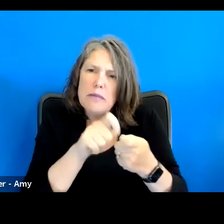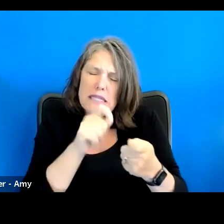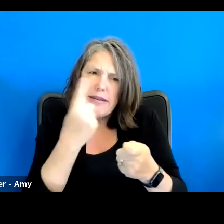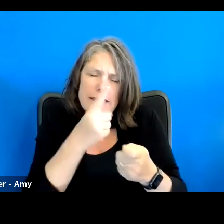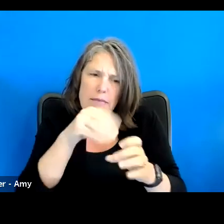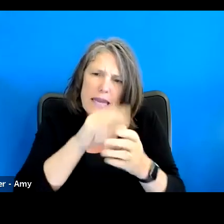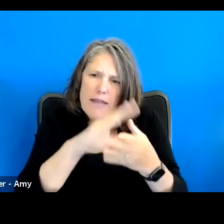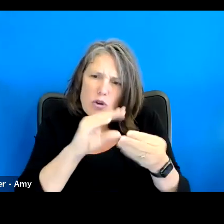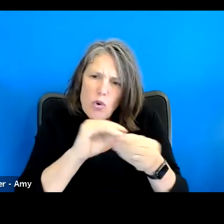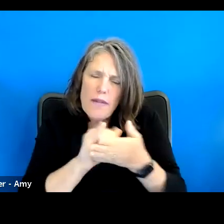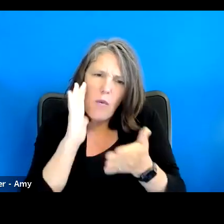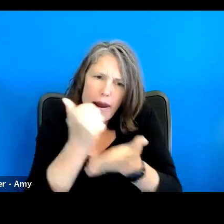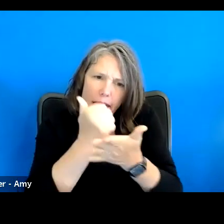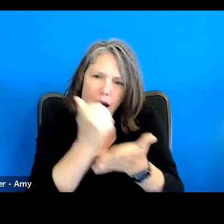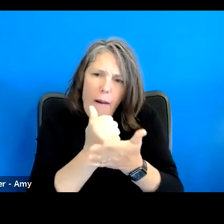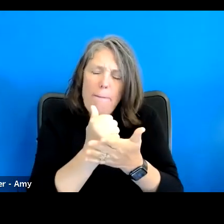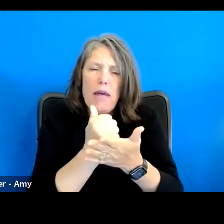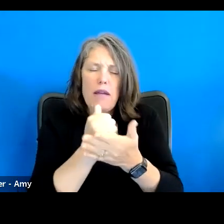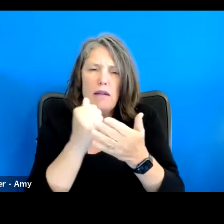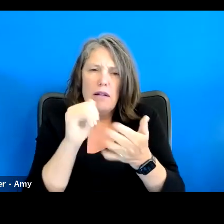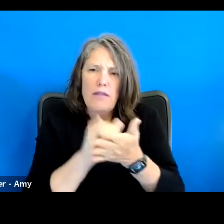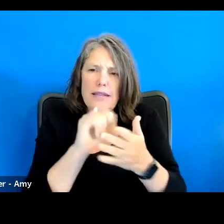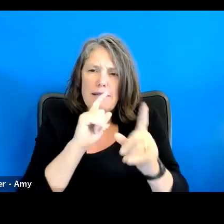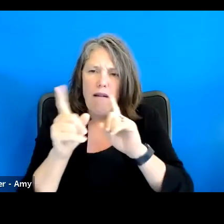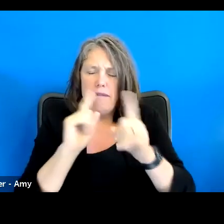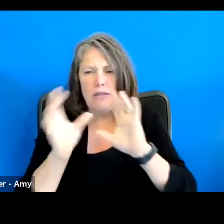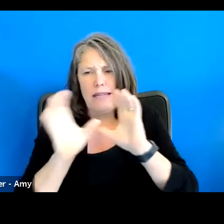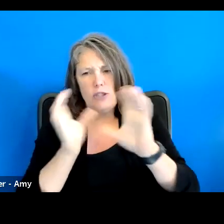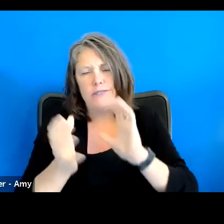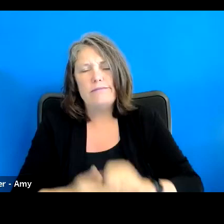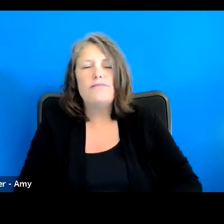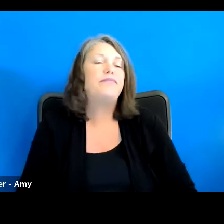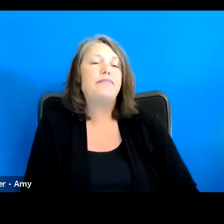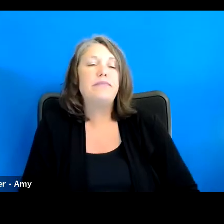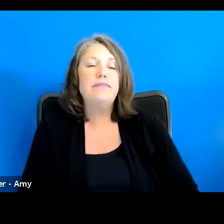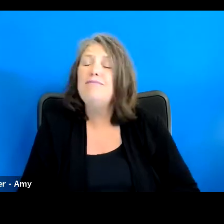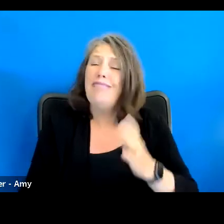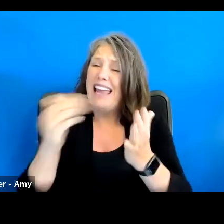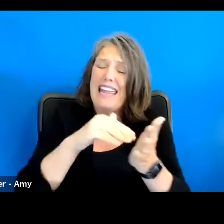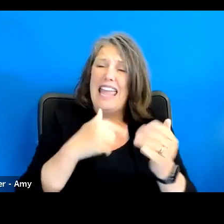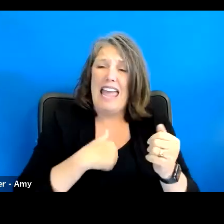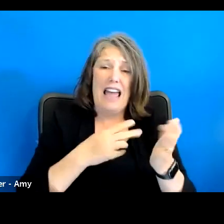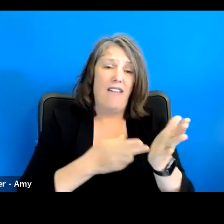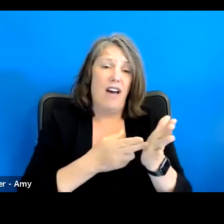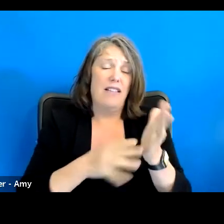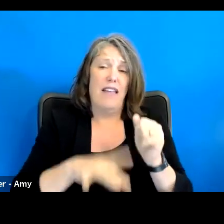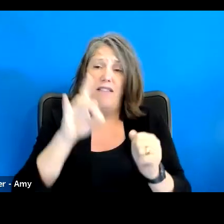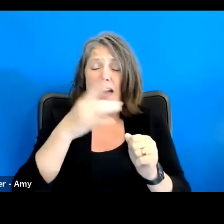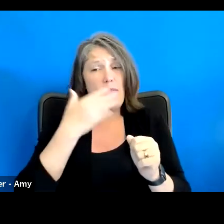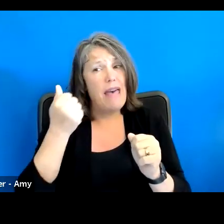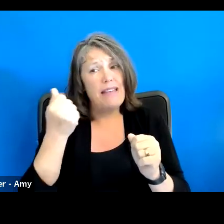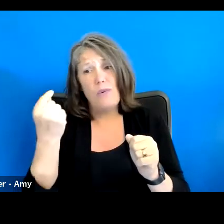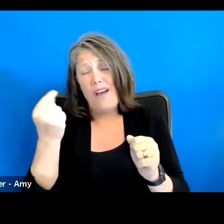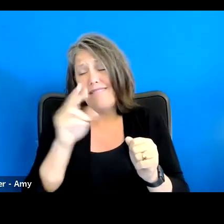be really helpful to add to this conversation? And again, I've just honestly found the best luck just